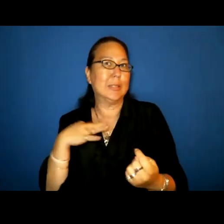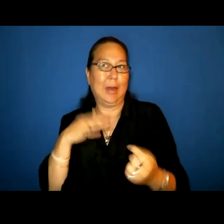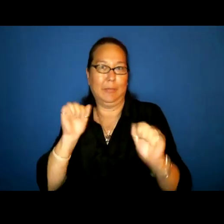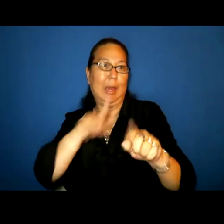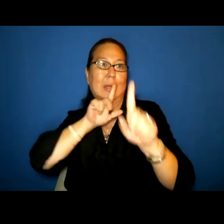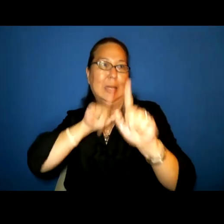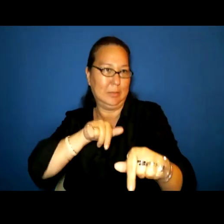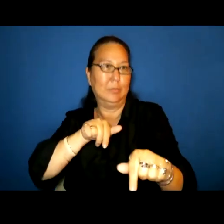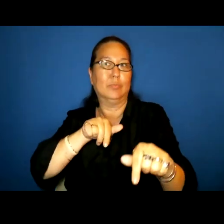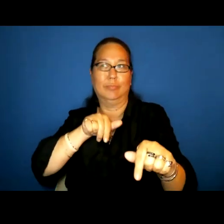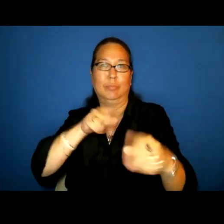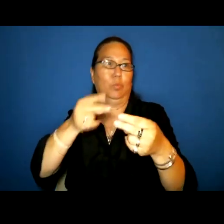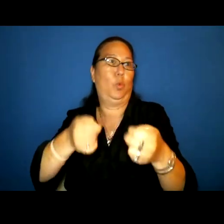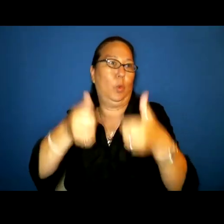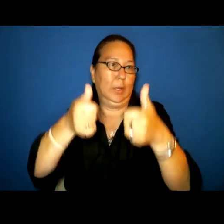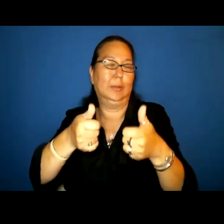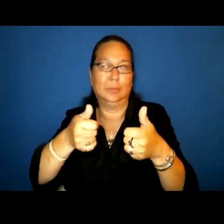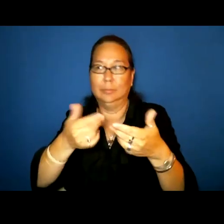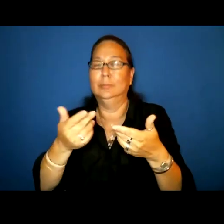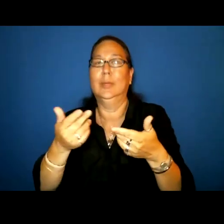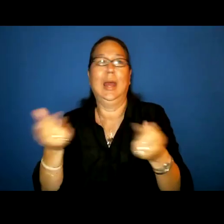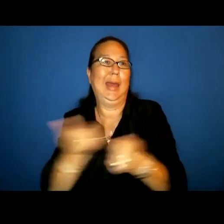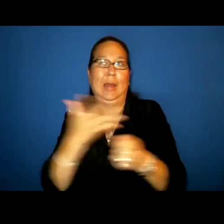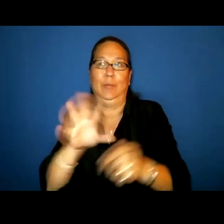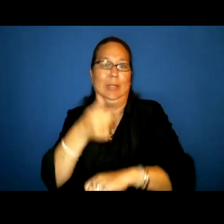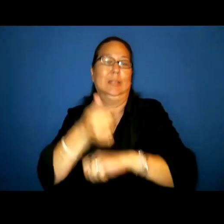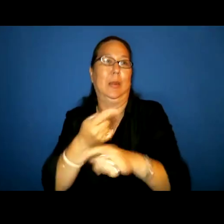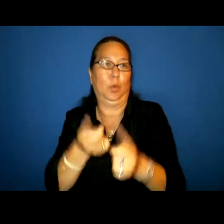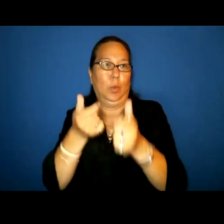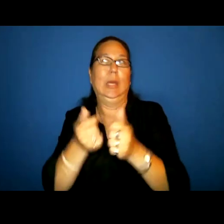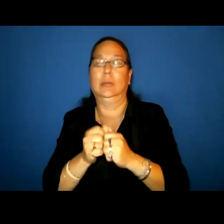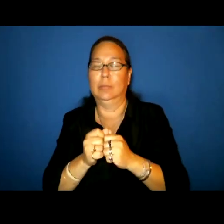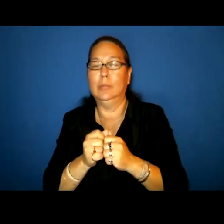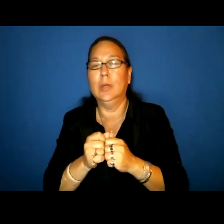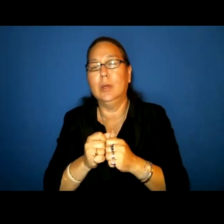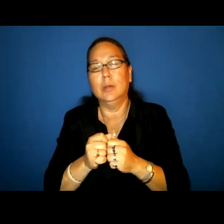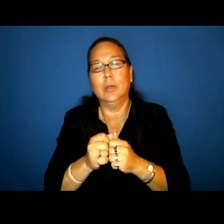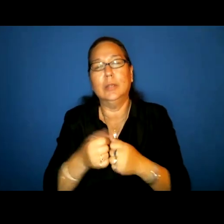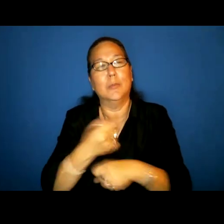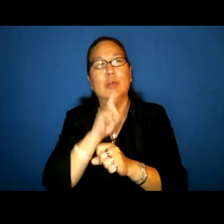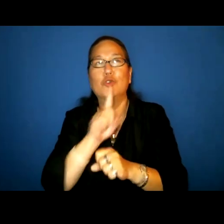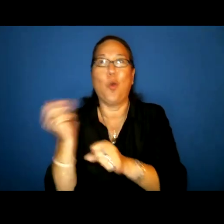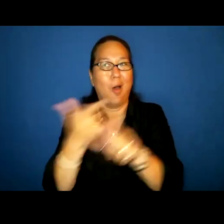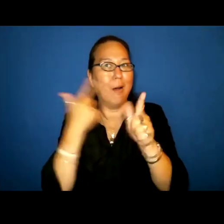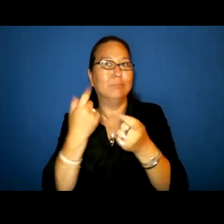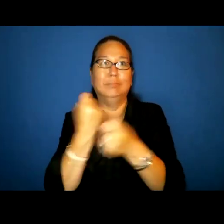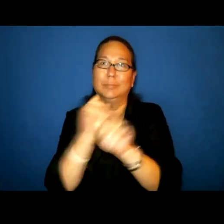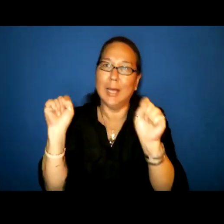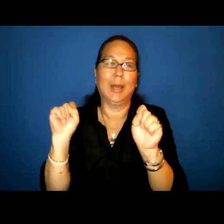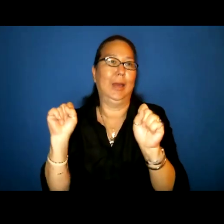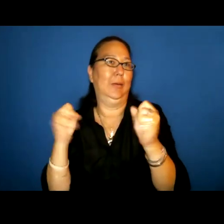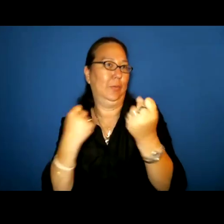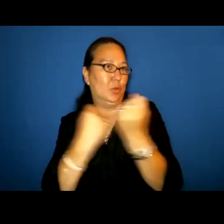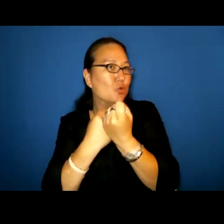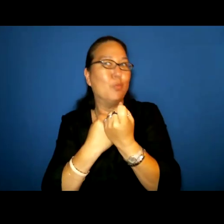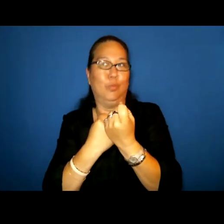when necessary, and to make sure that things are put in place very quickly and addressed for everyone's safety, support, and